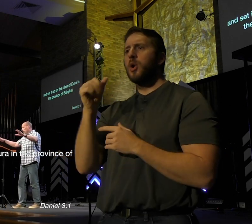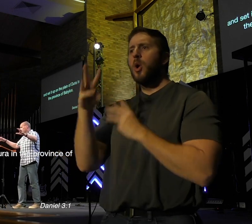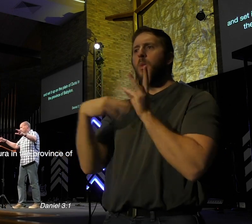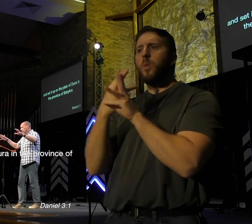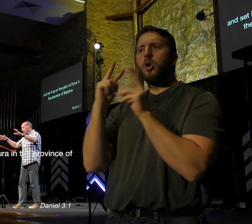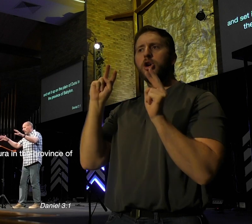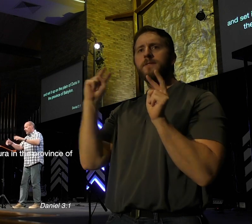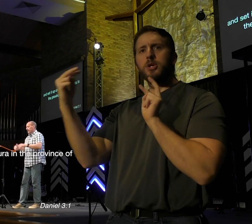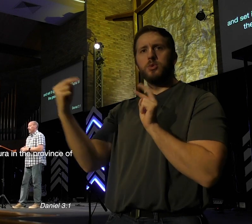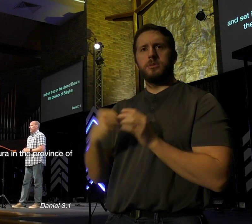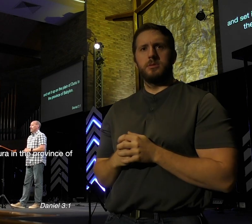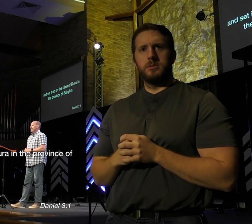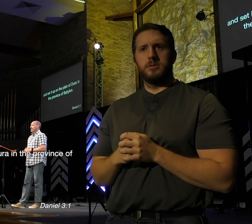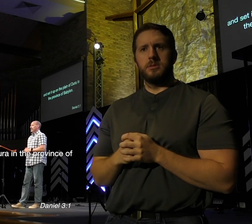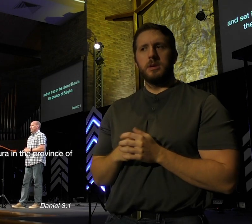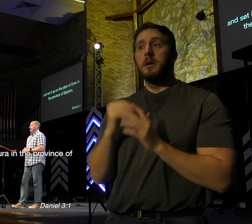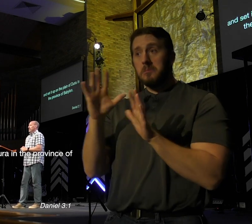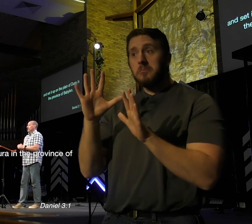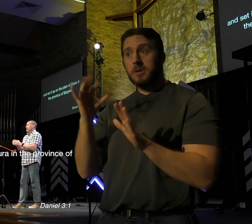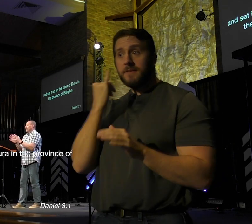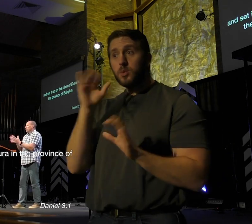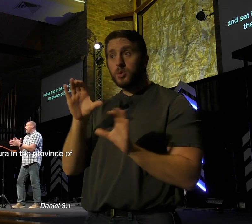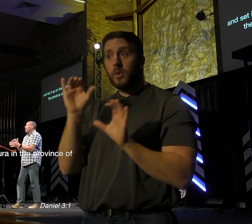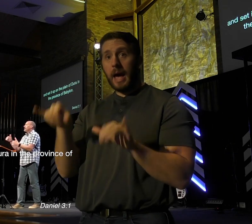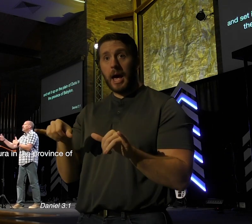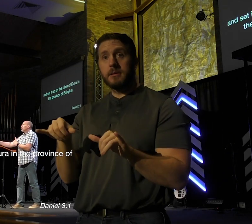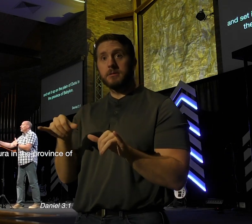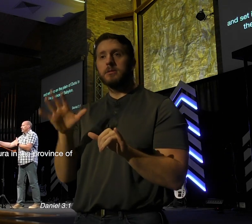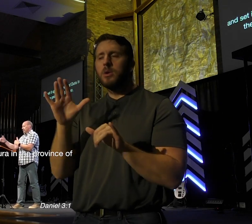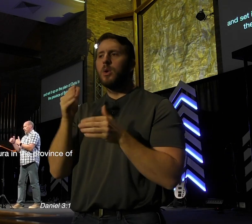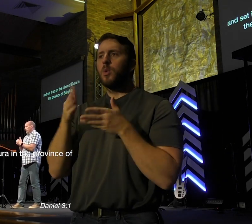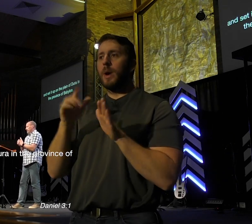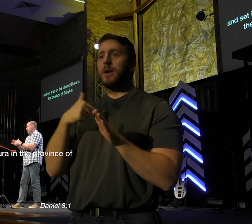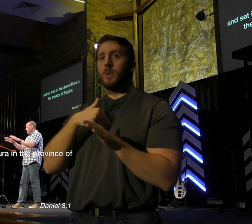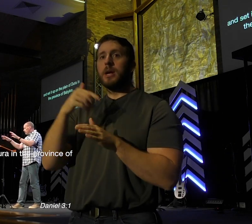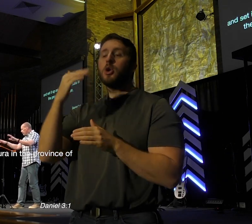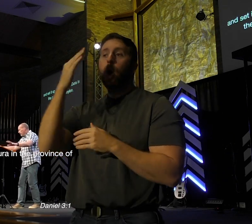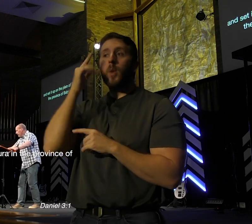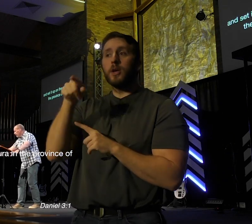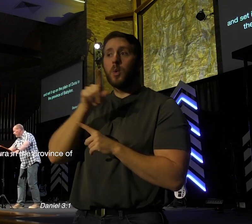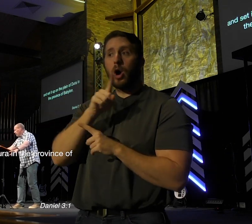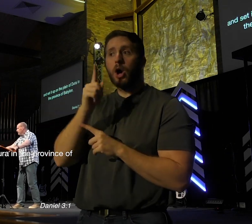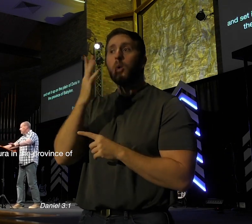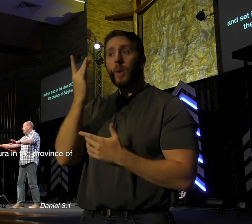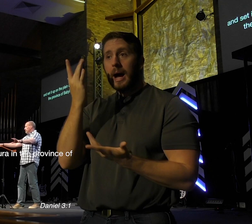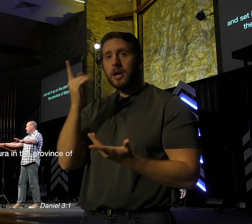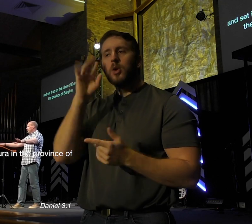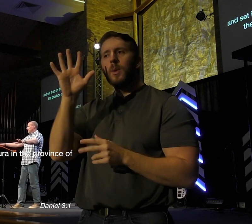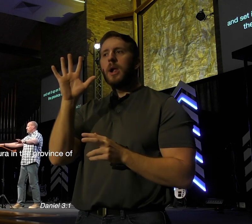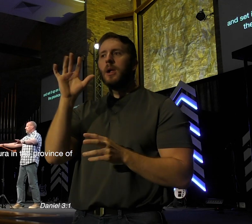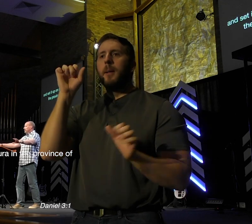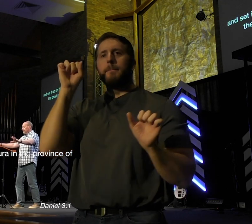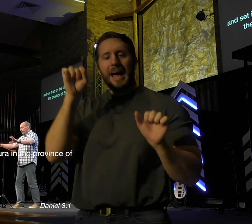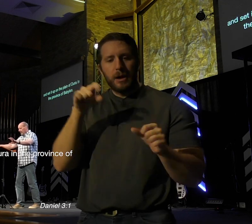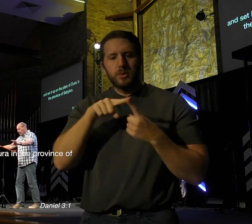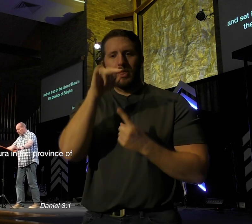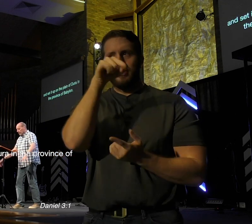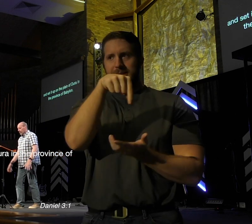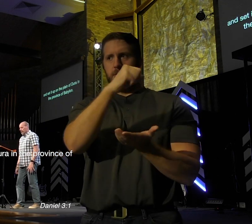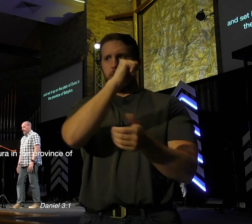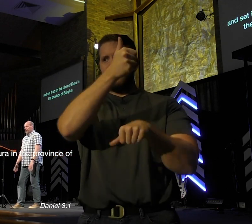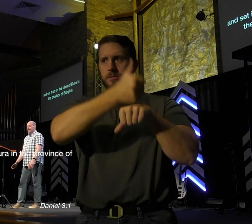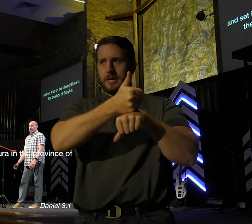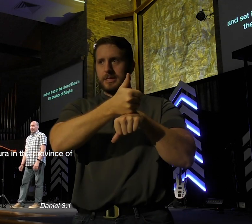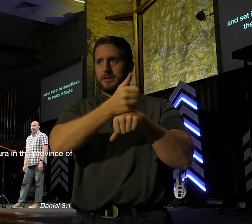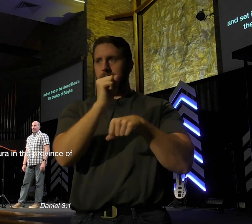worldviews. And as long as you are, the way we know that you are is you will bow down to this statue and